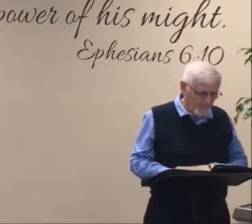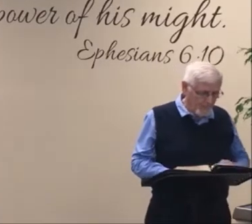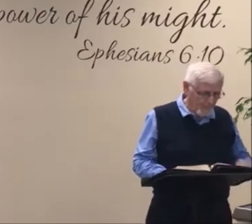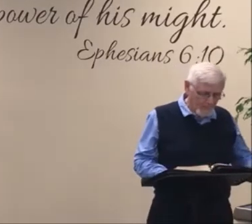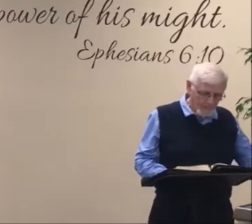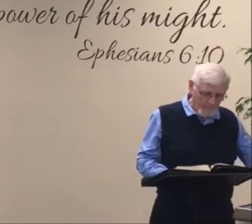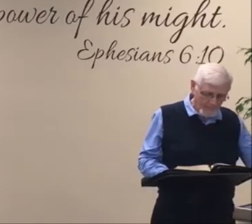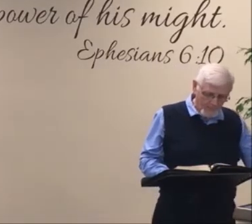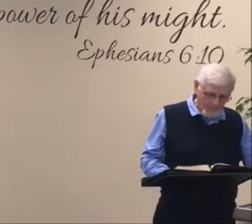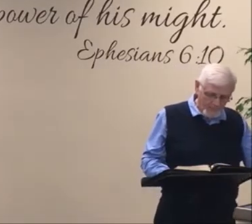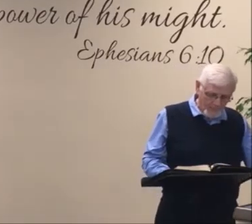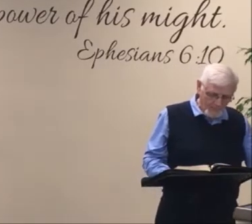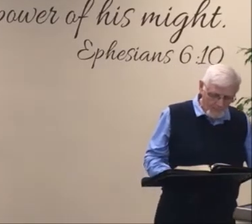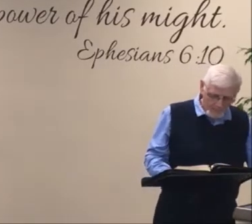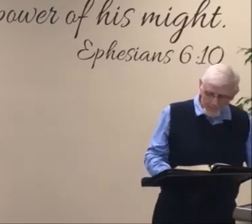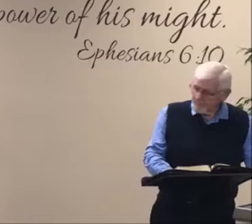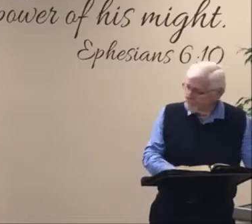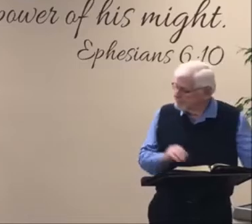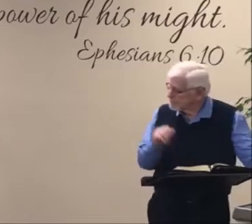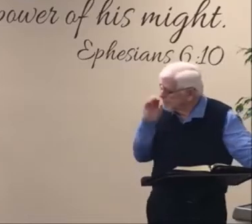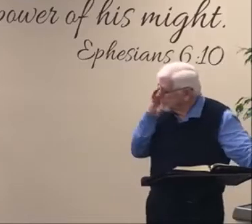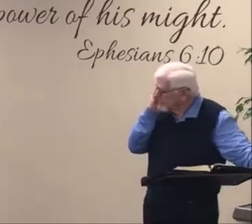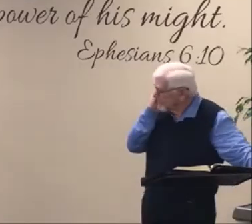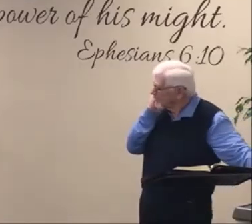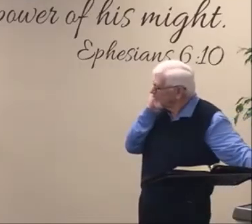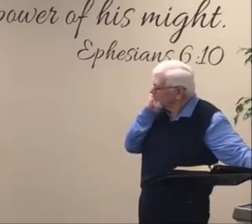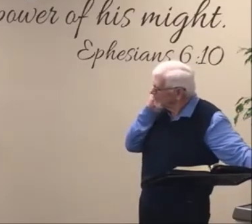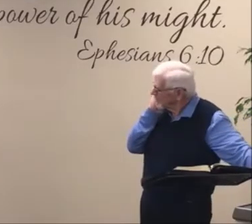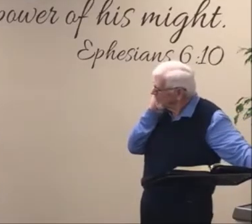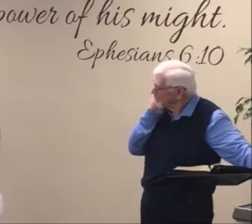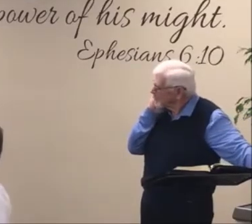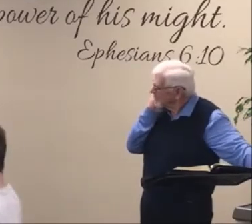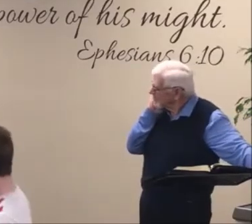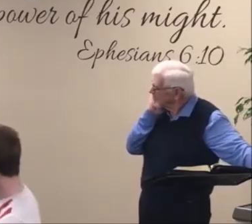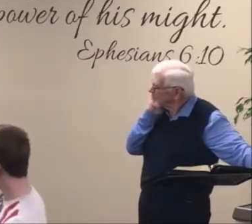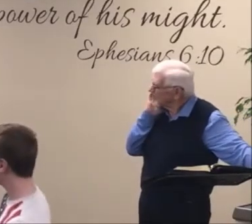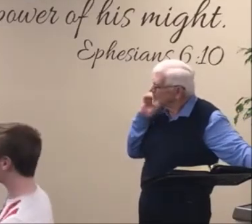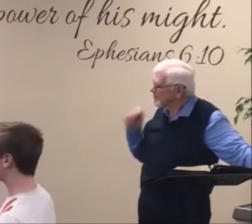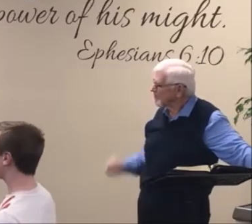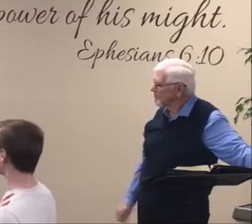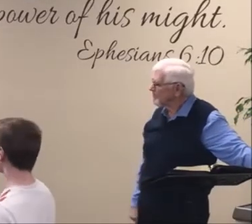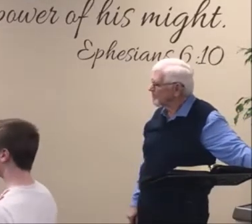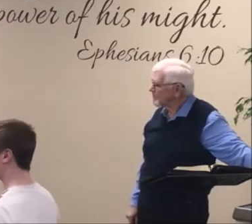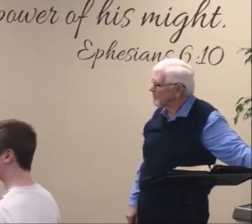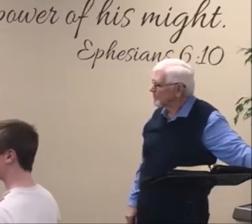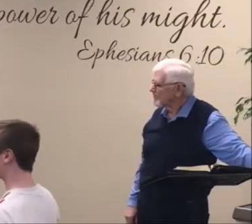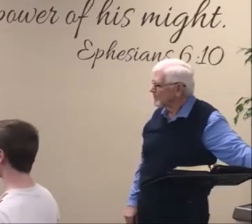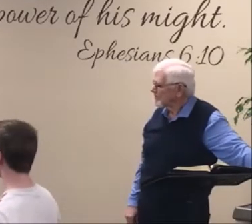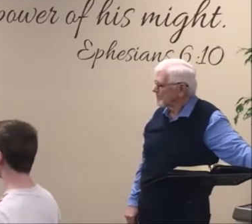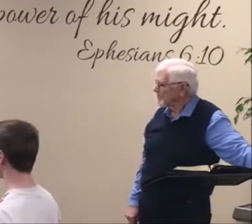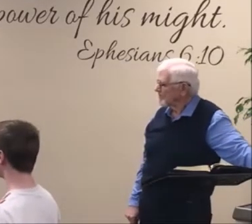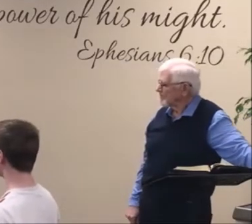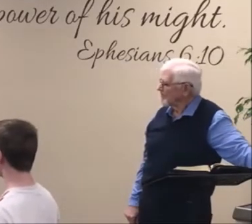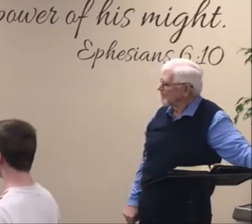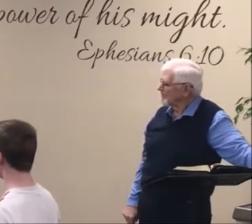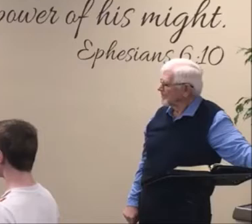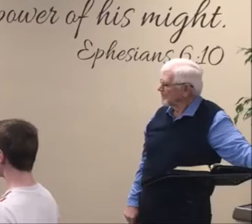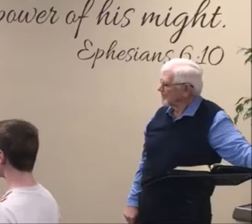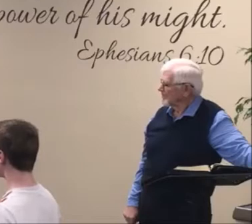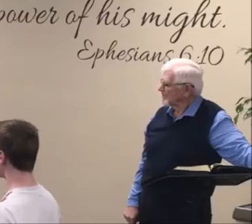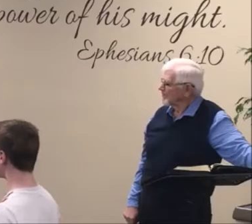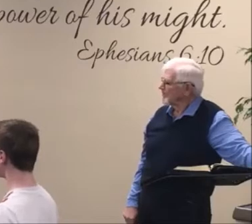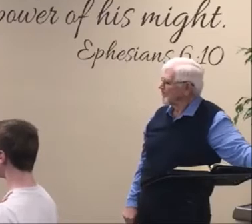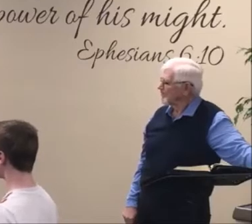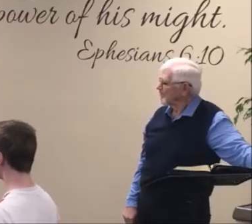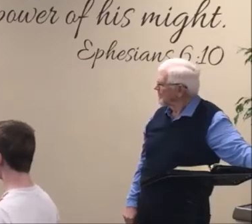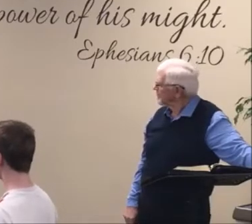I think we're missing, what, like $50? 55. We got down to $55. Is the difference on the fourth quarter